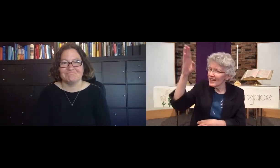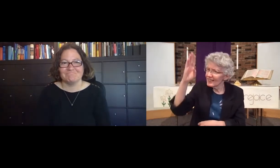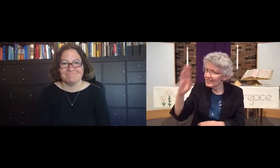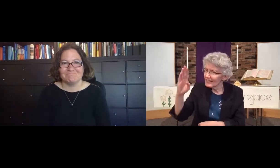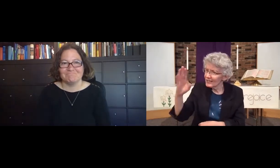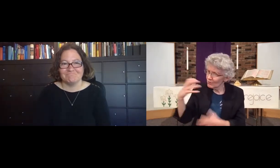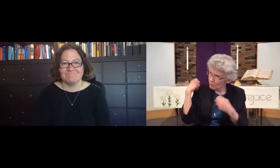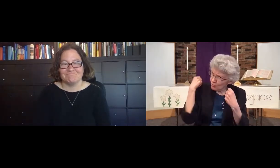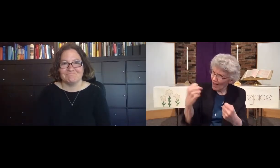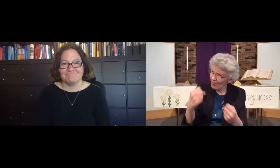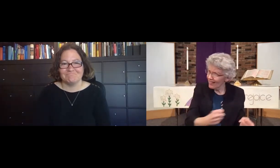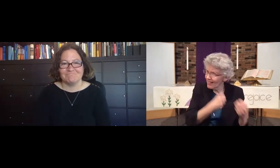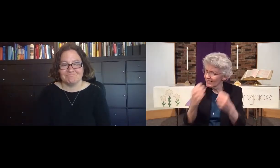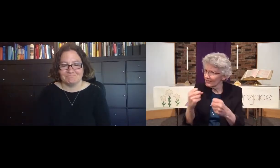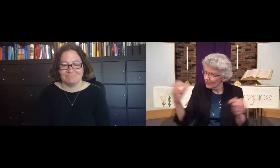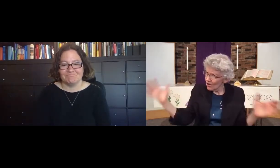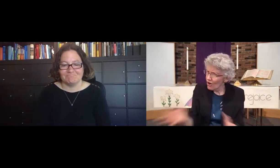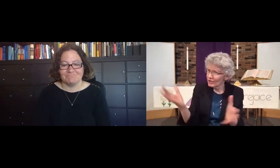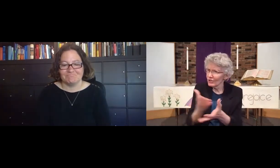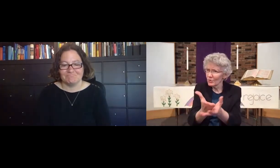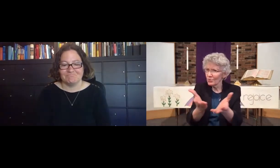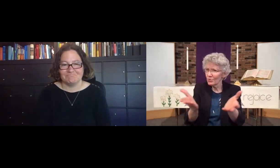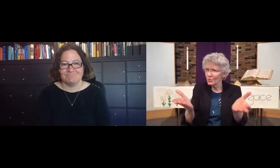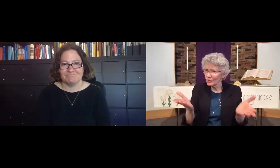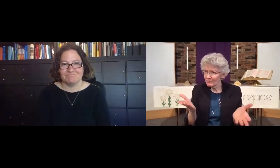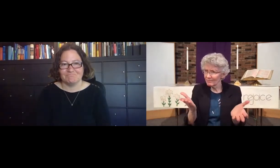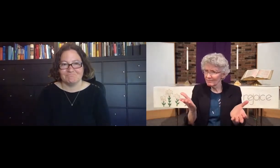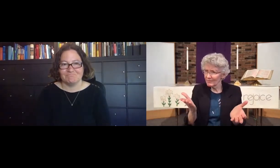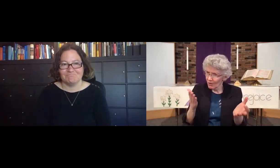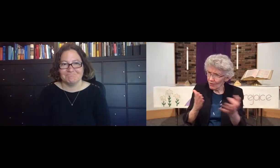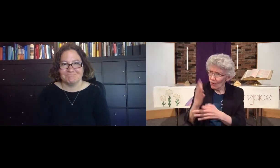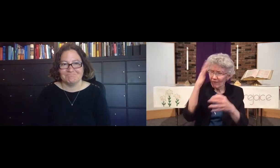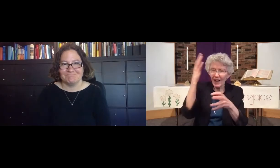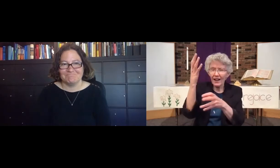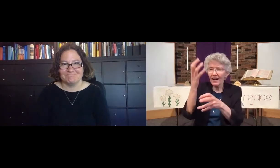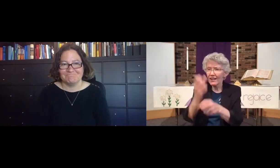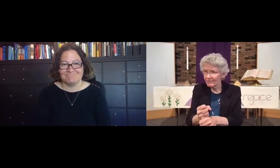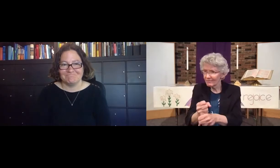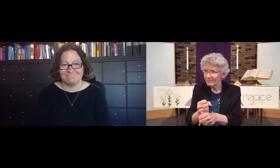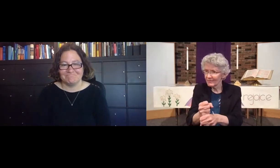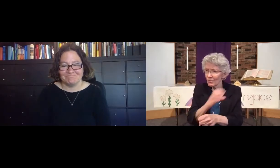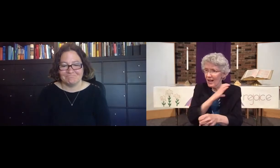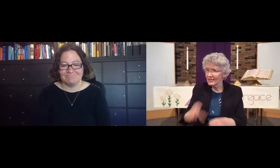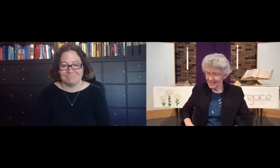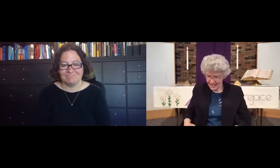God, strengthen and encourage you. Through faith,